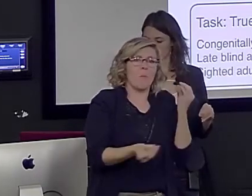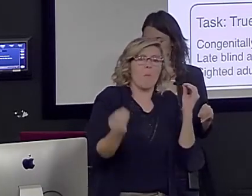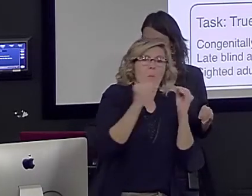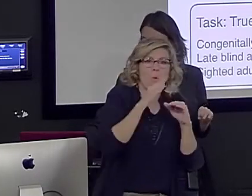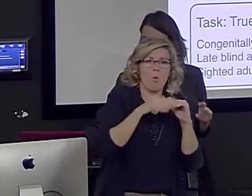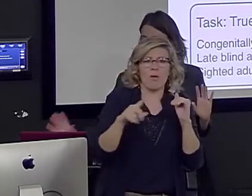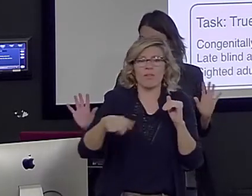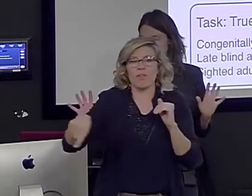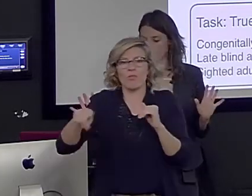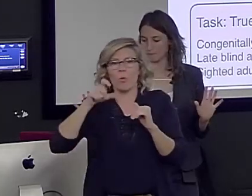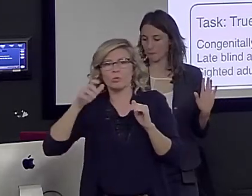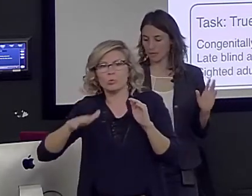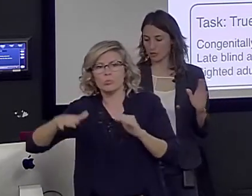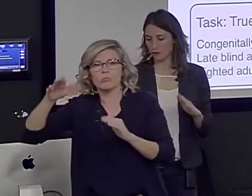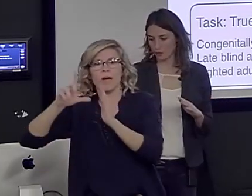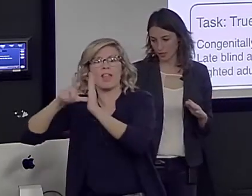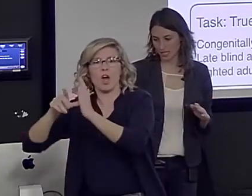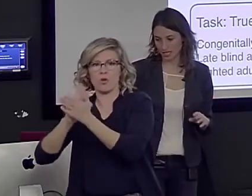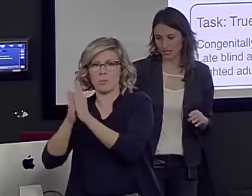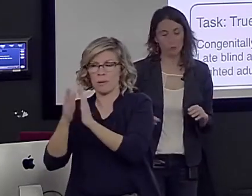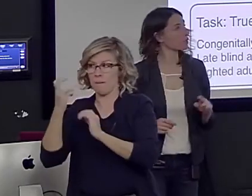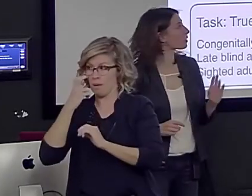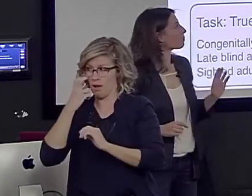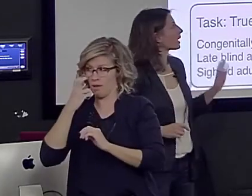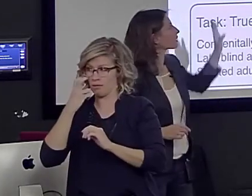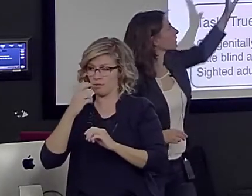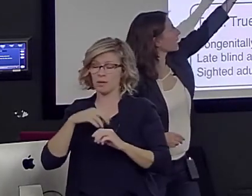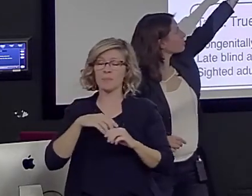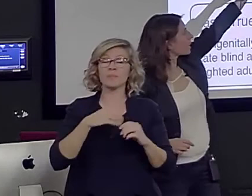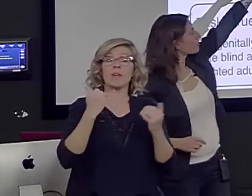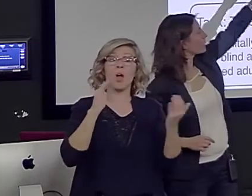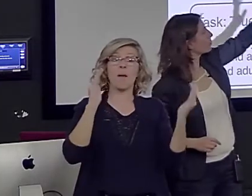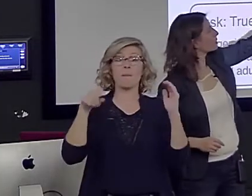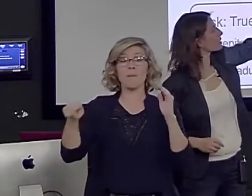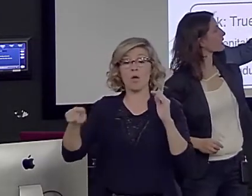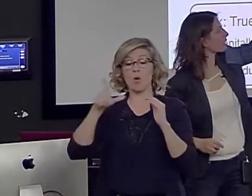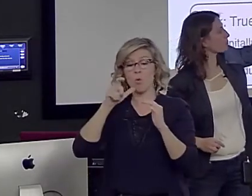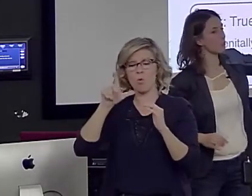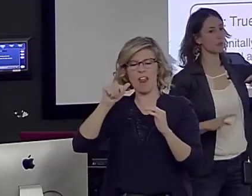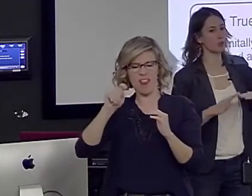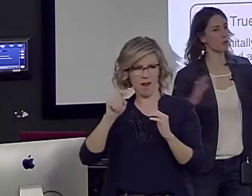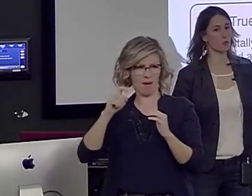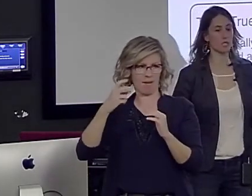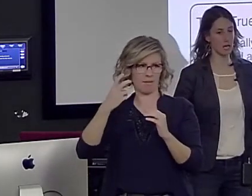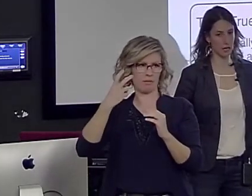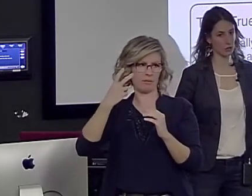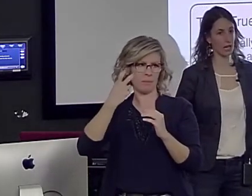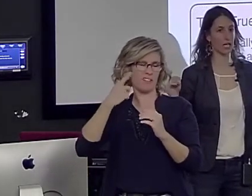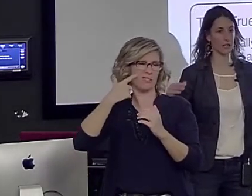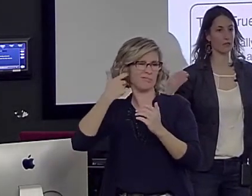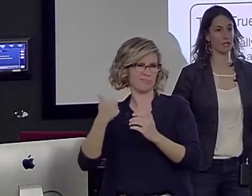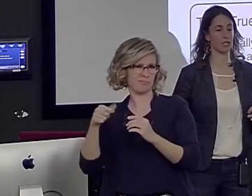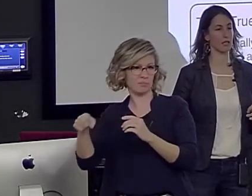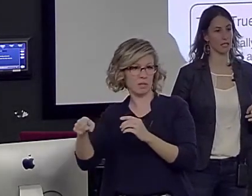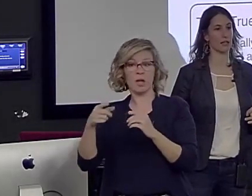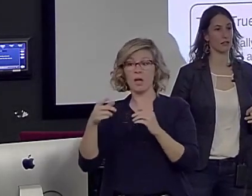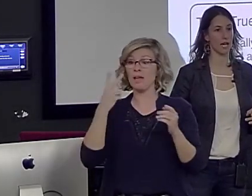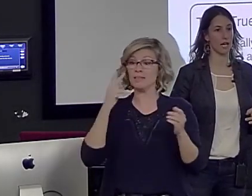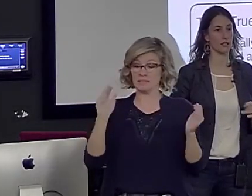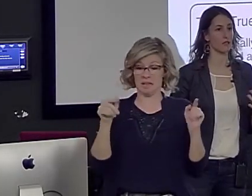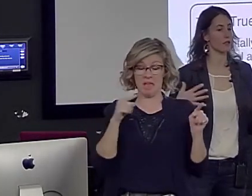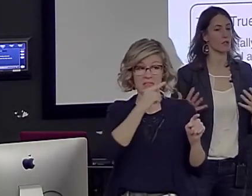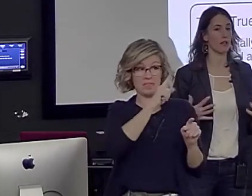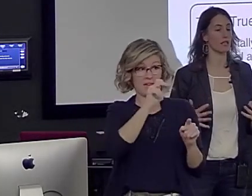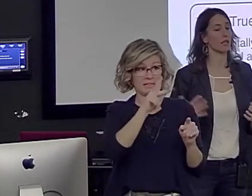individuals? Okay. So the first thing is, when you compare late blind people to sighted people, you don't see actually any difference in this kind